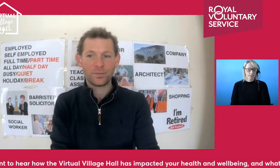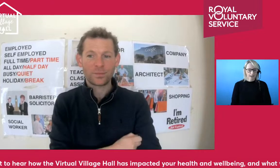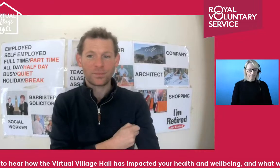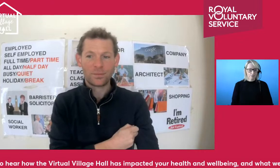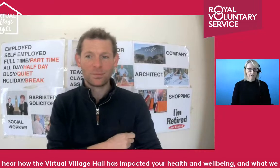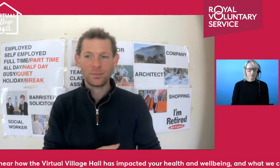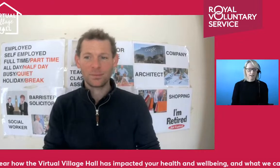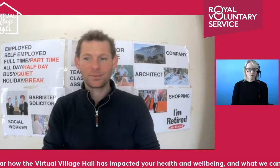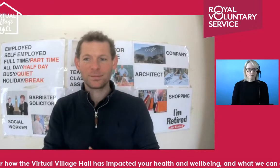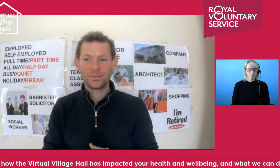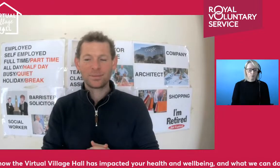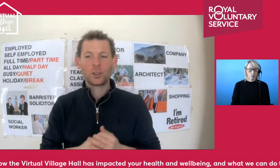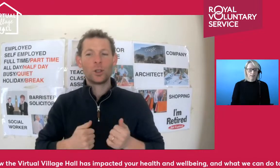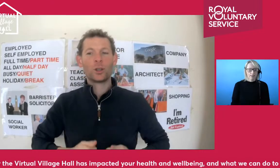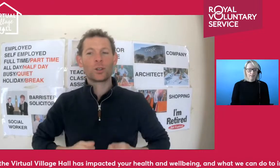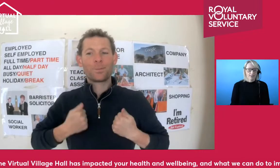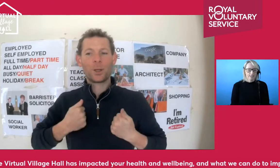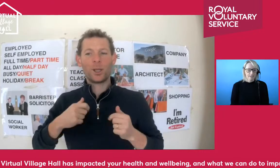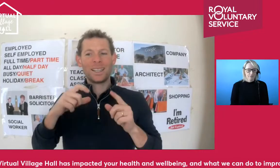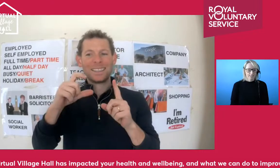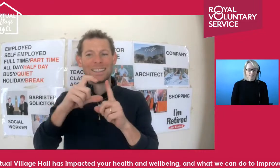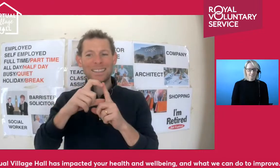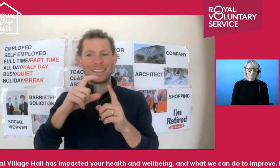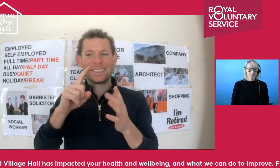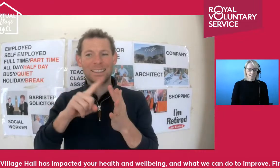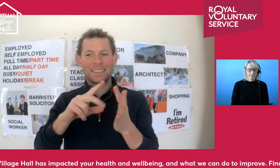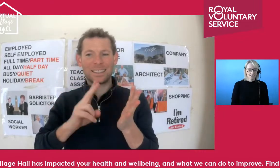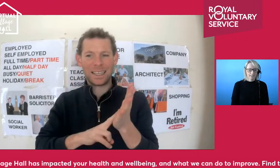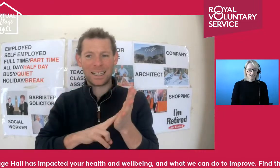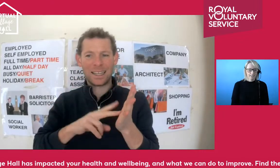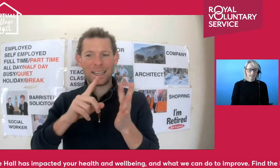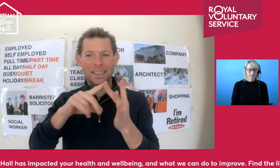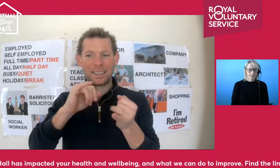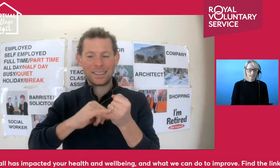so you can have a look at that and follow the activities.